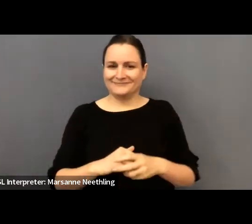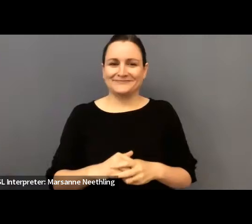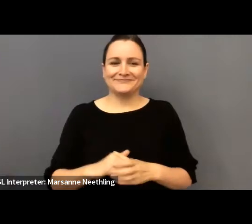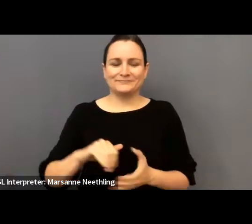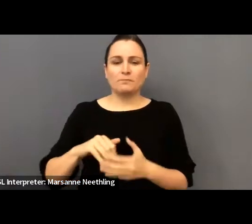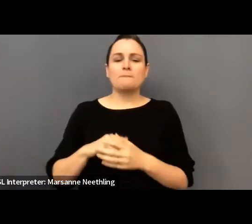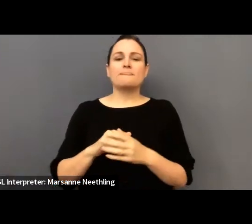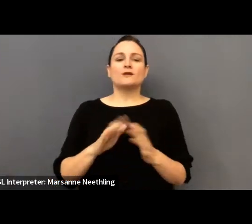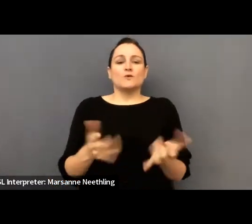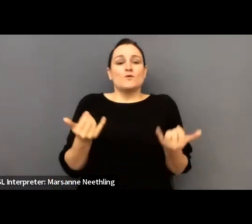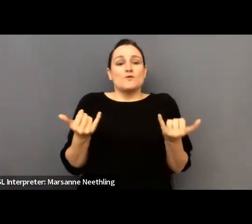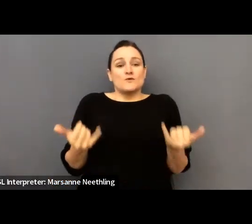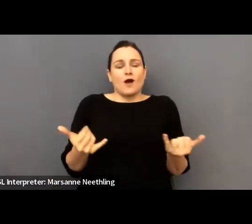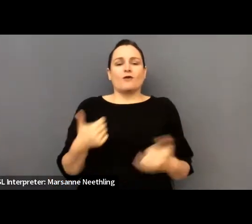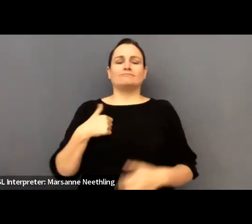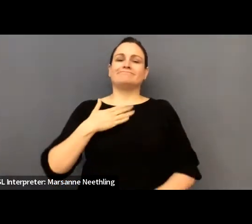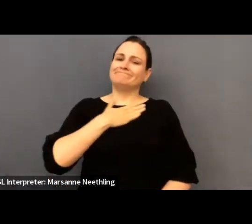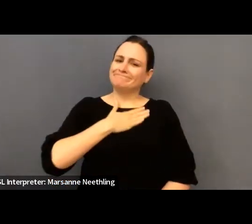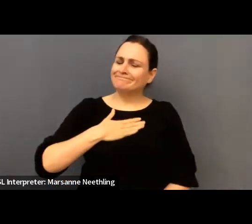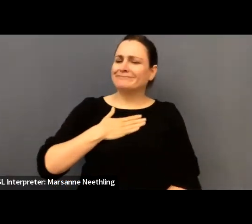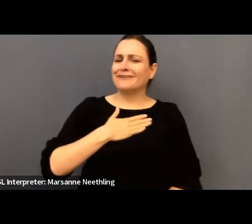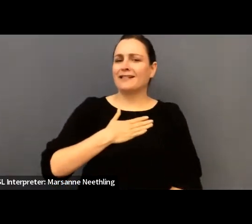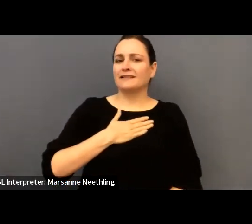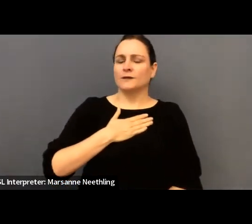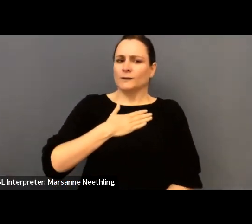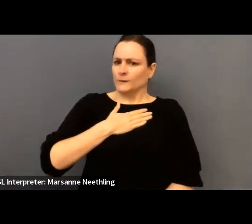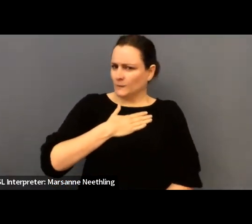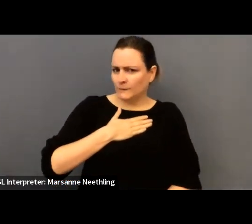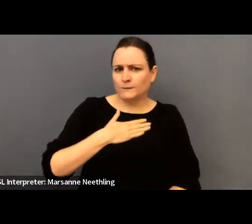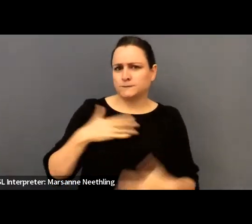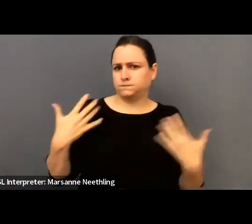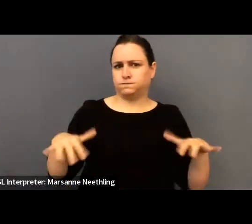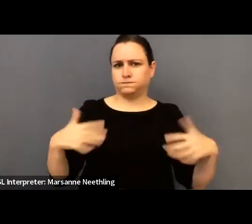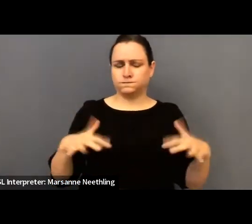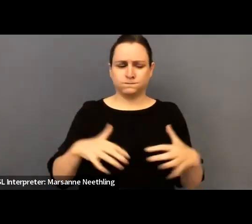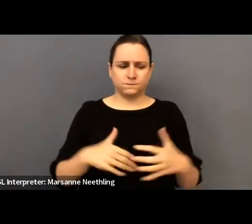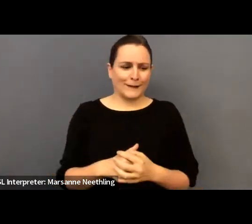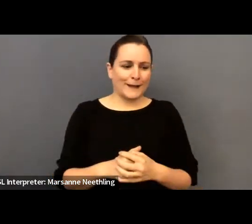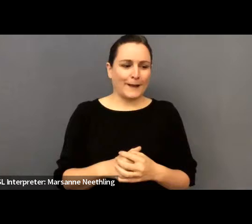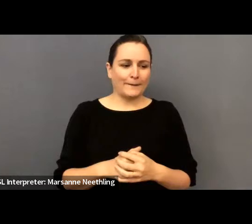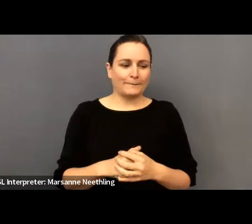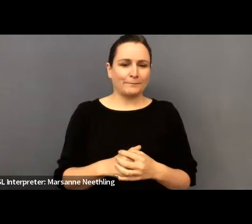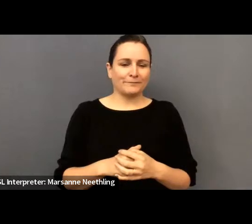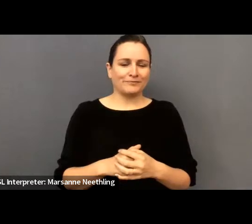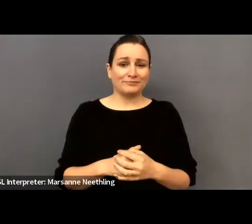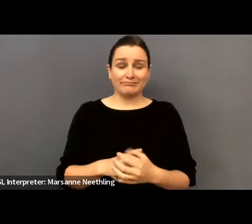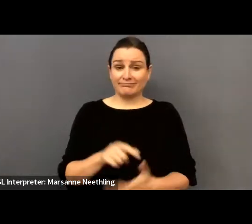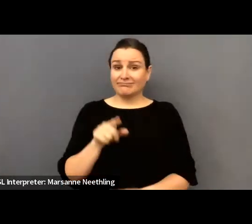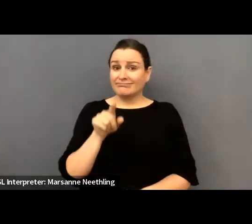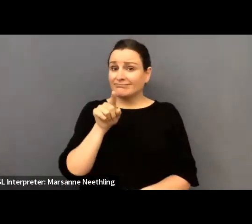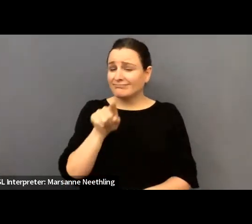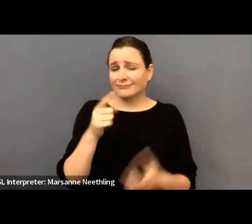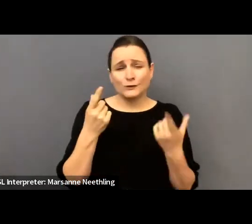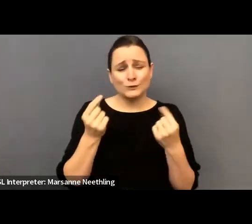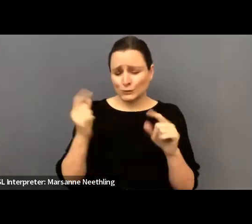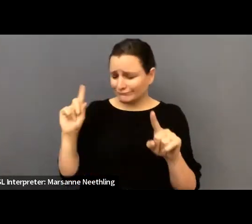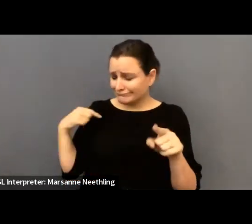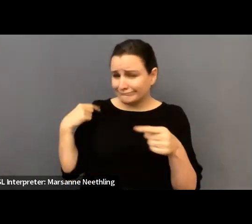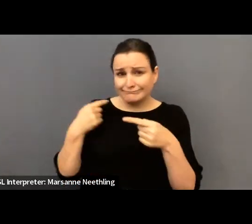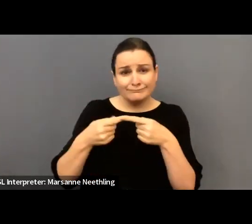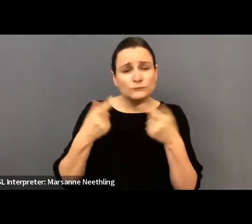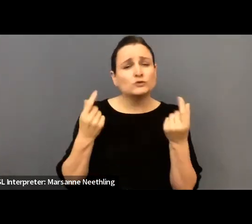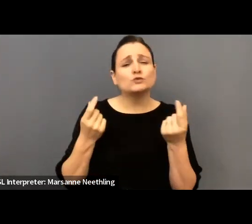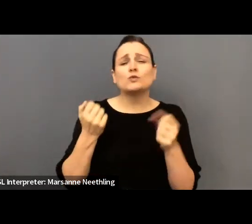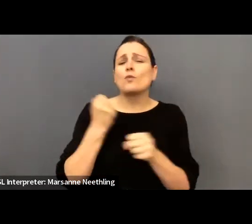really honored to have someone who's actually done extremely great work, but is also still